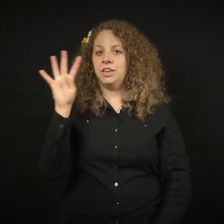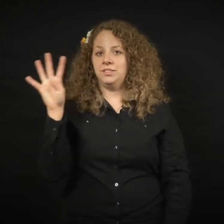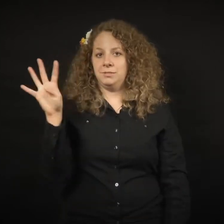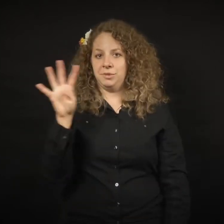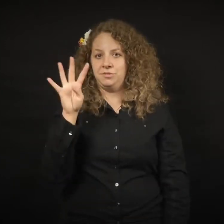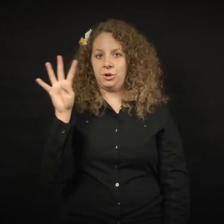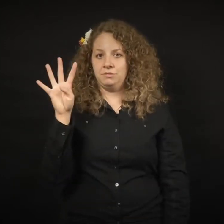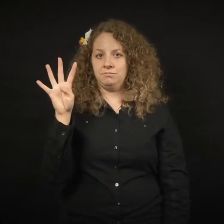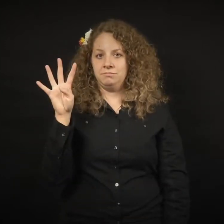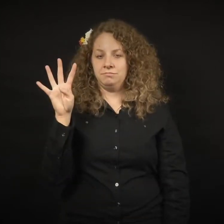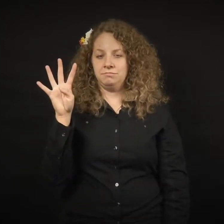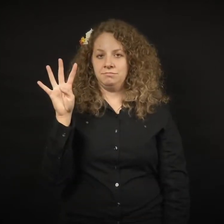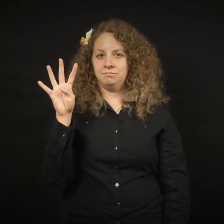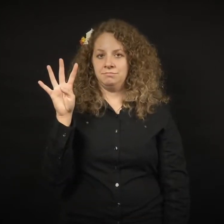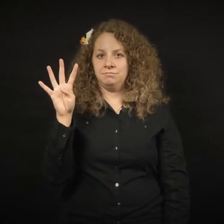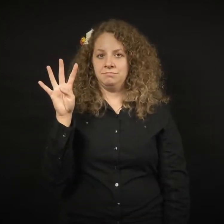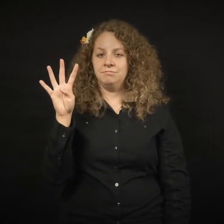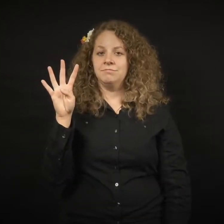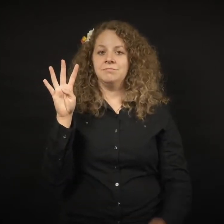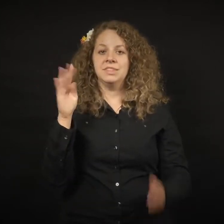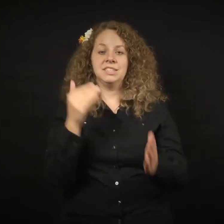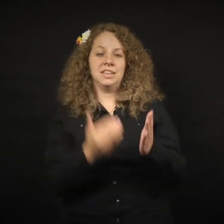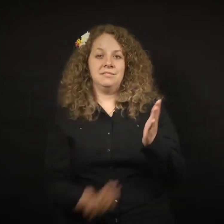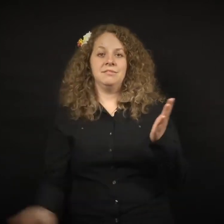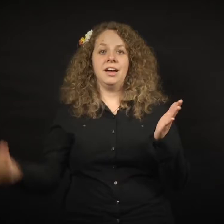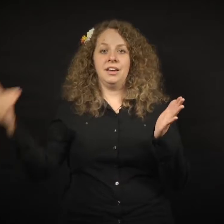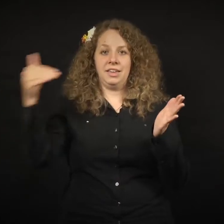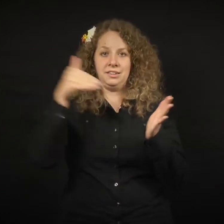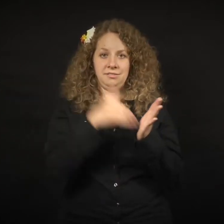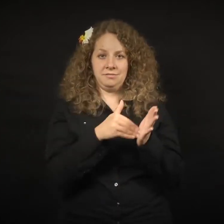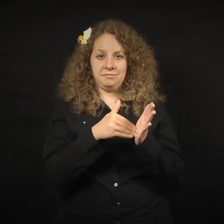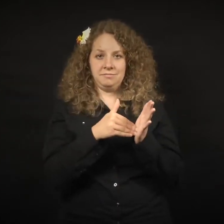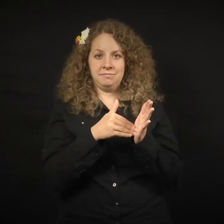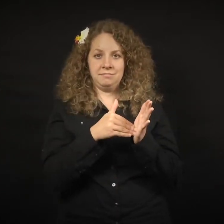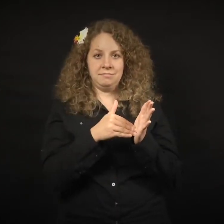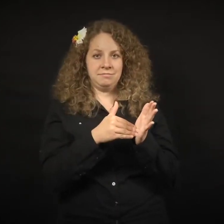And number 4. The sign again.